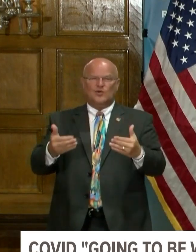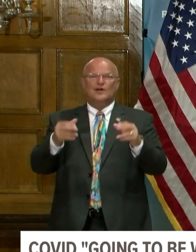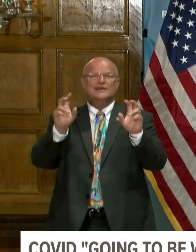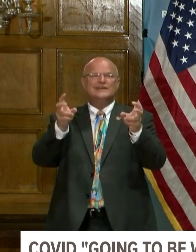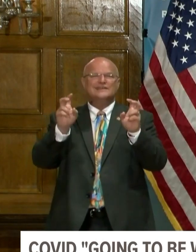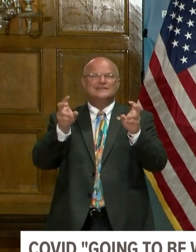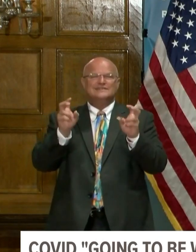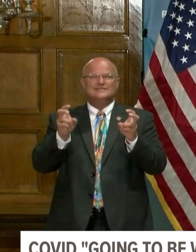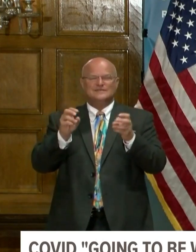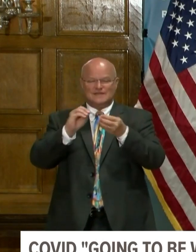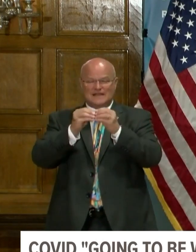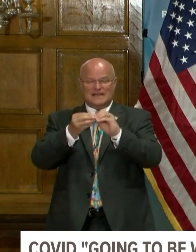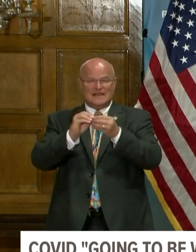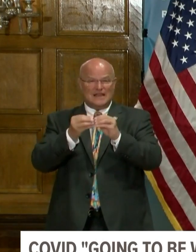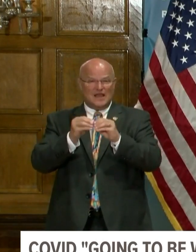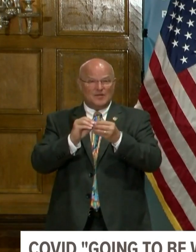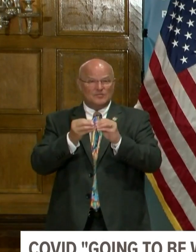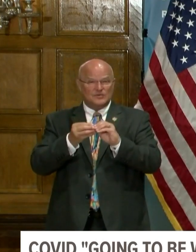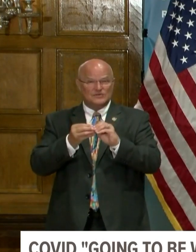terms of numbers